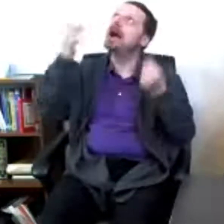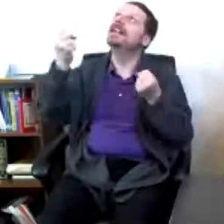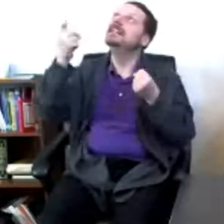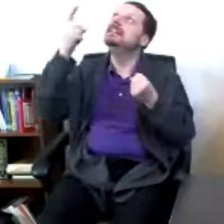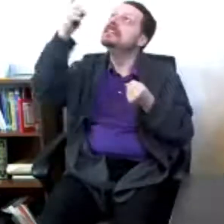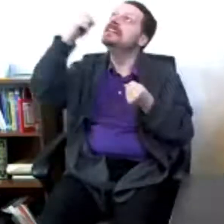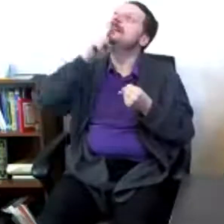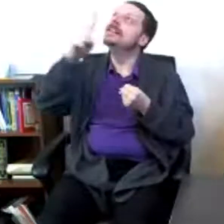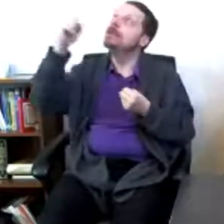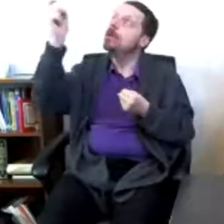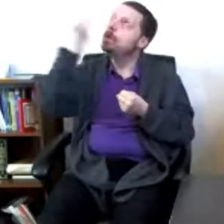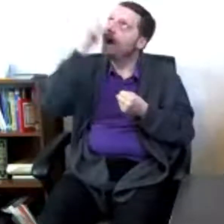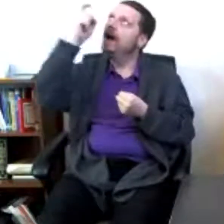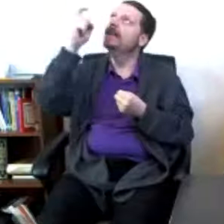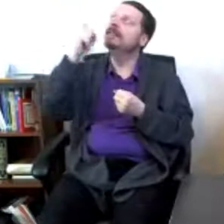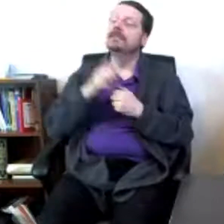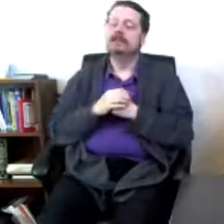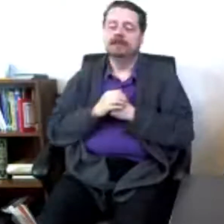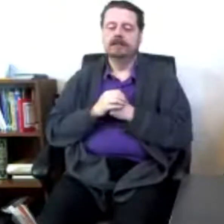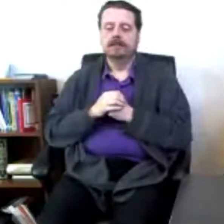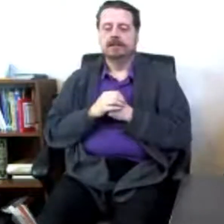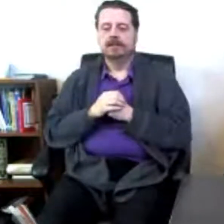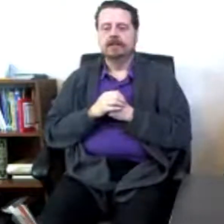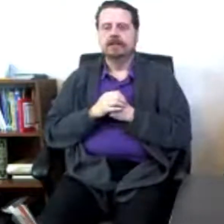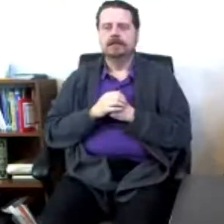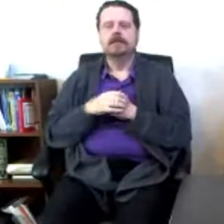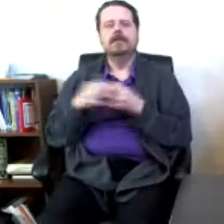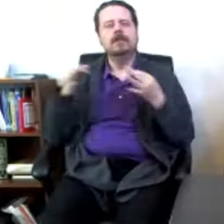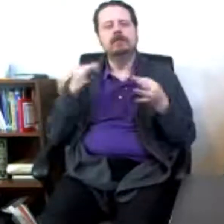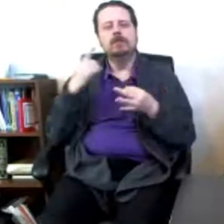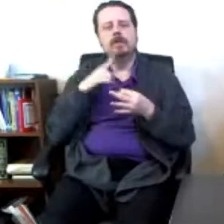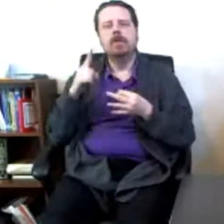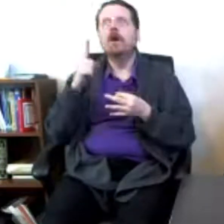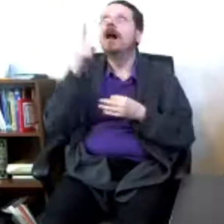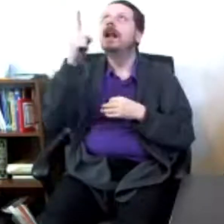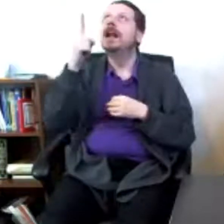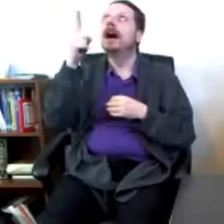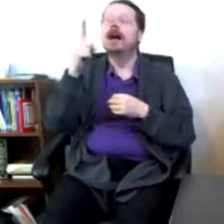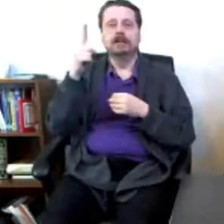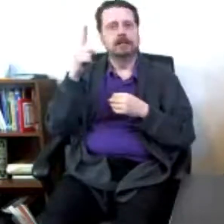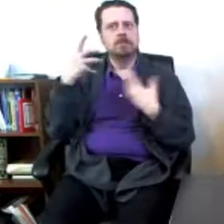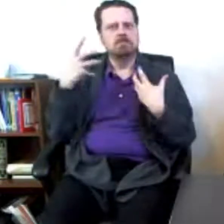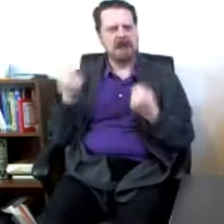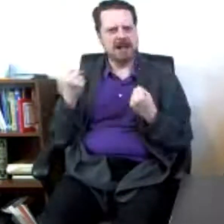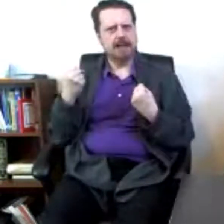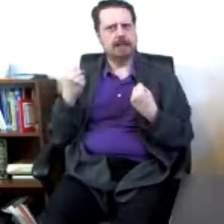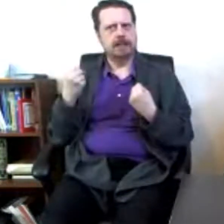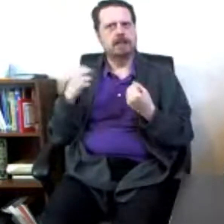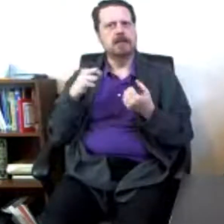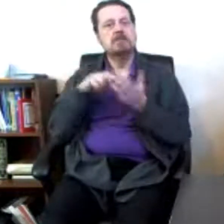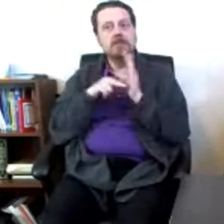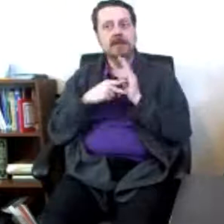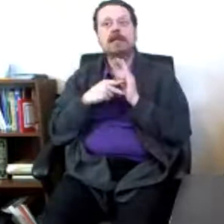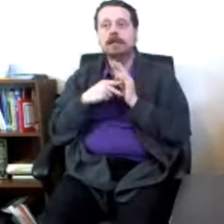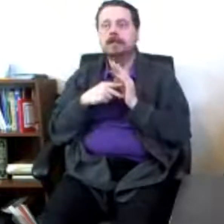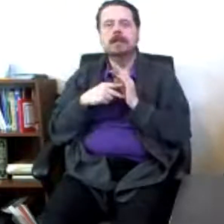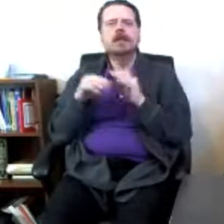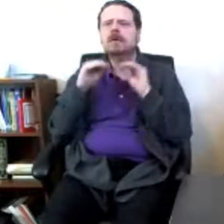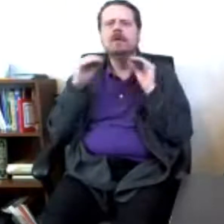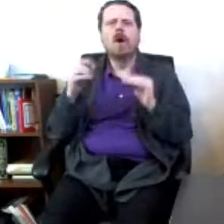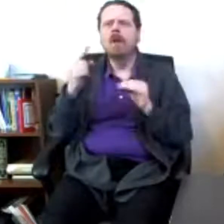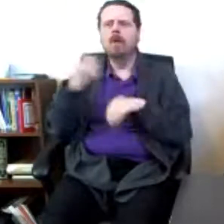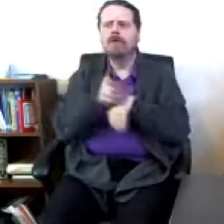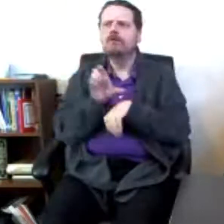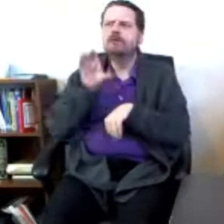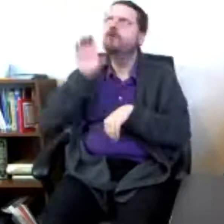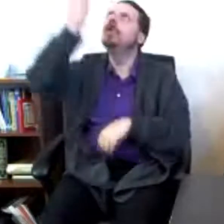the wise. The description of Allah as mighty signifies the fact that nobody can